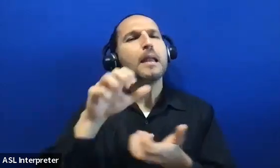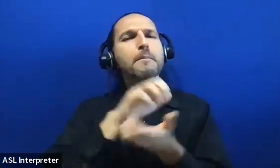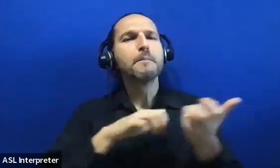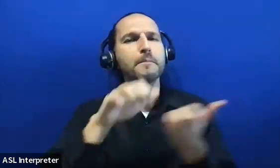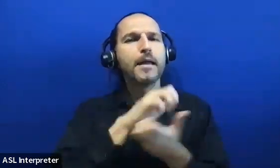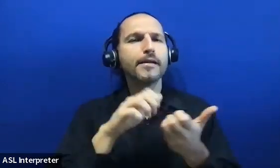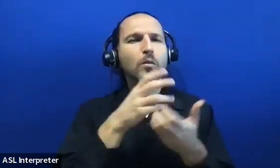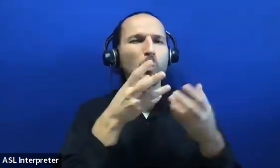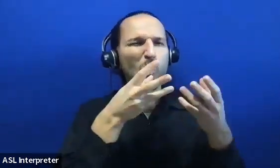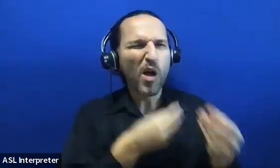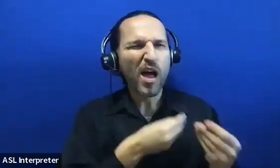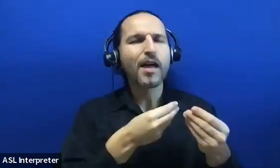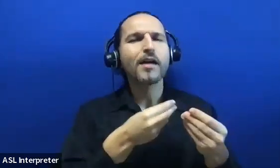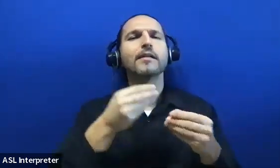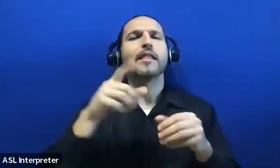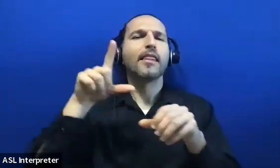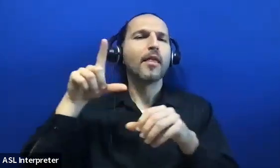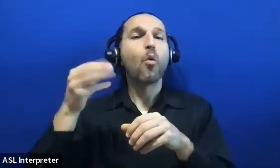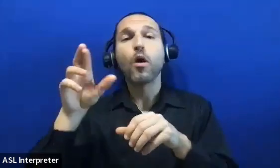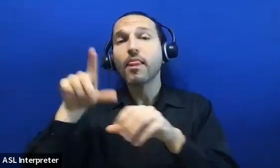or drool, liquid or food.